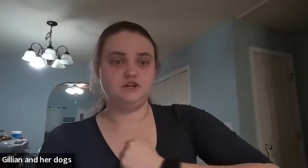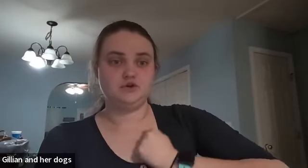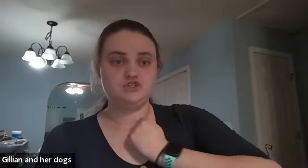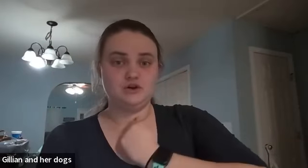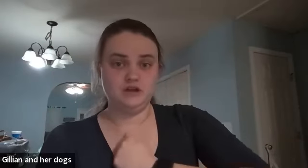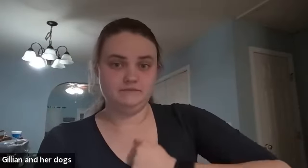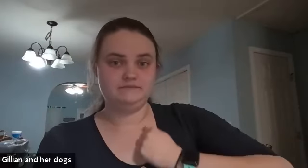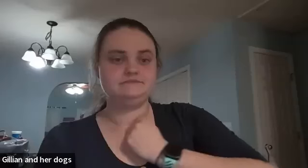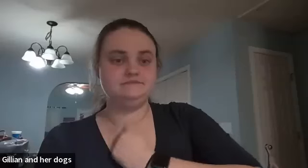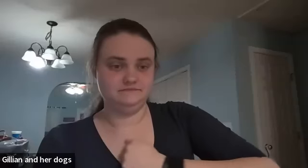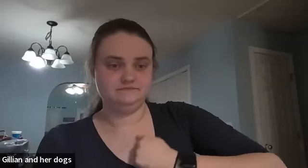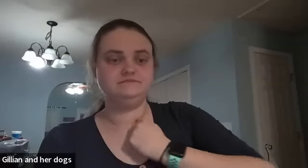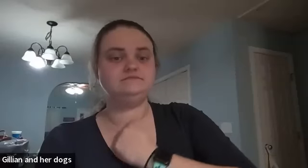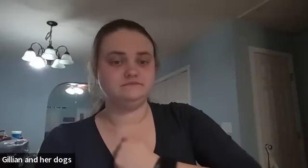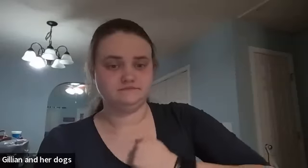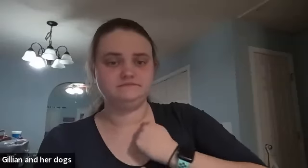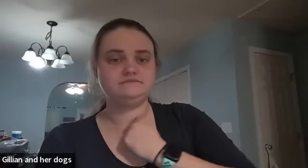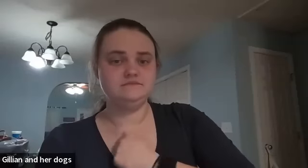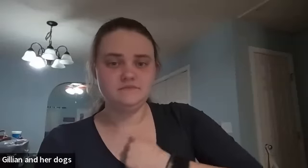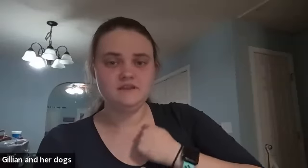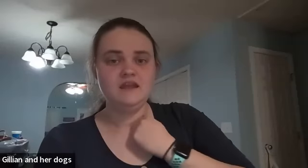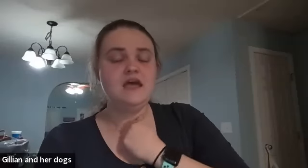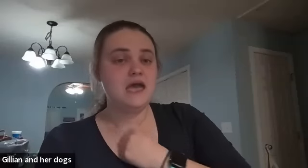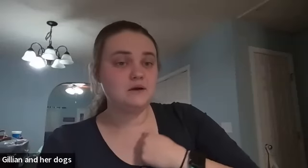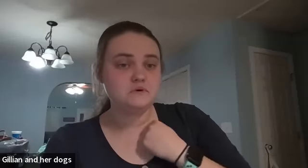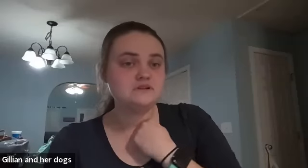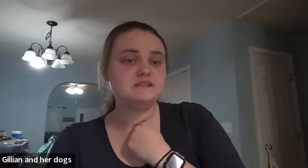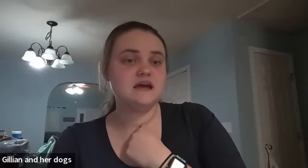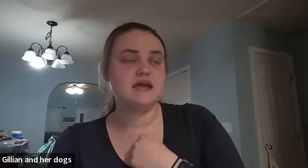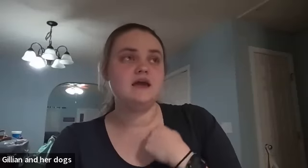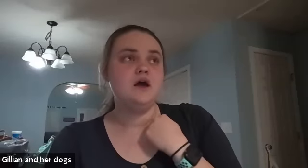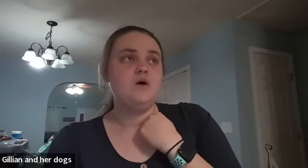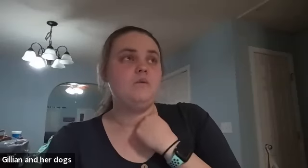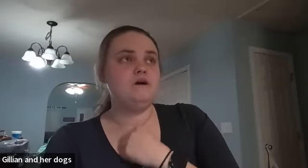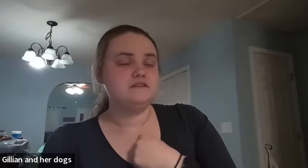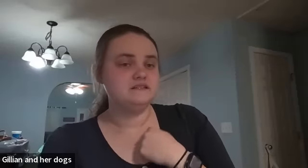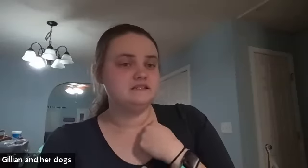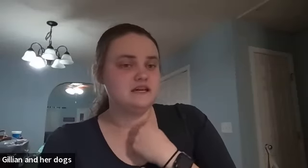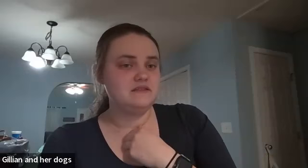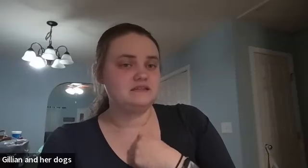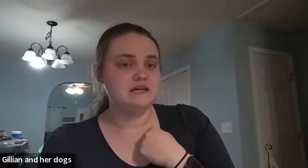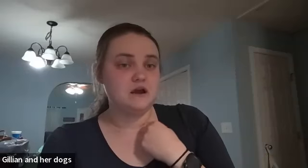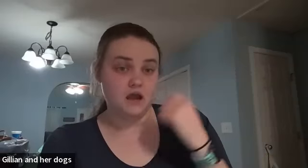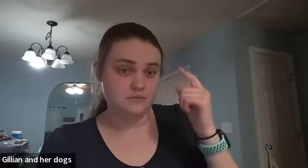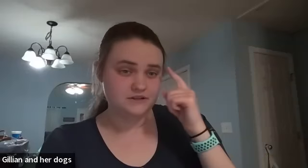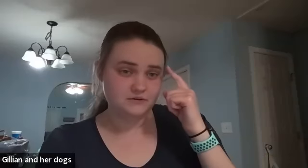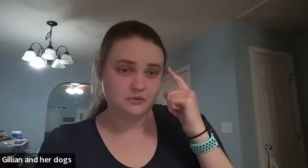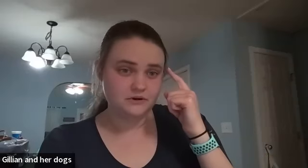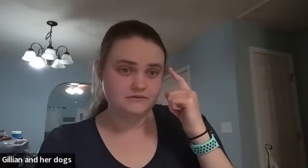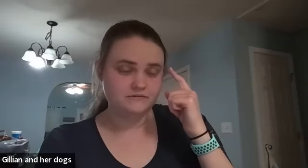to go sorry. And I will say one of the things, again, like I said, how eyebrows are important